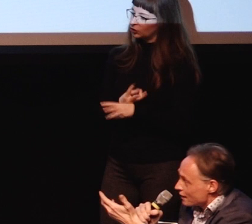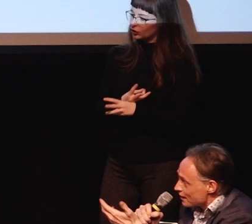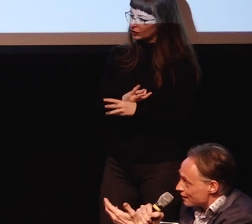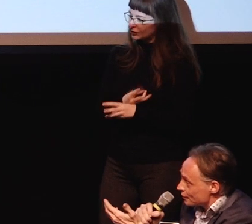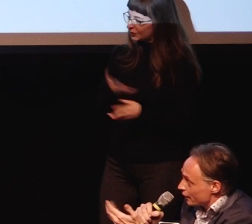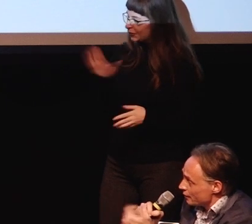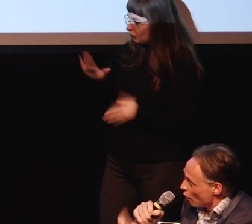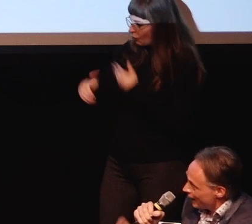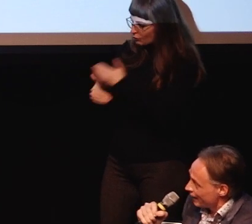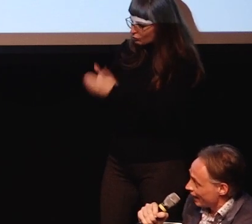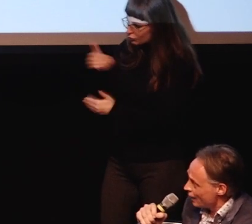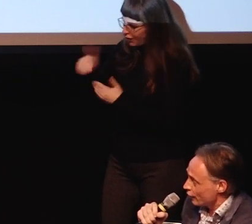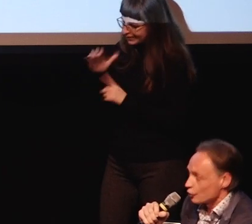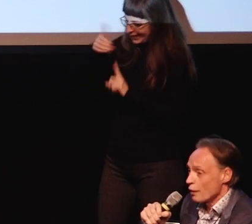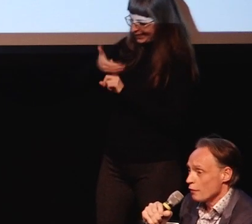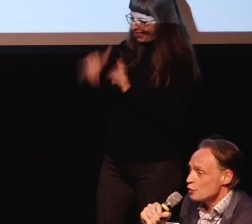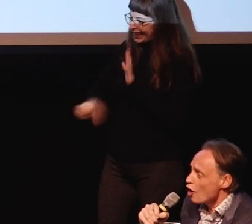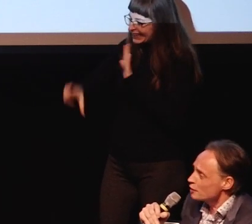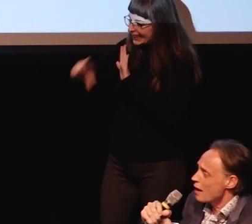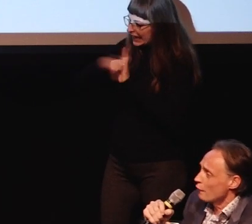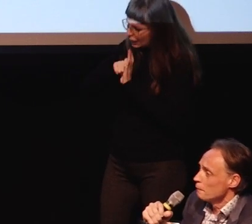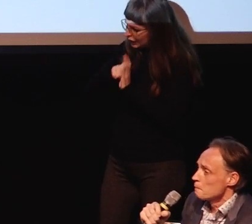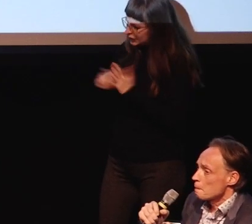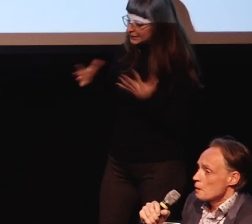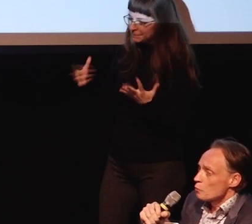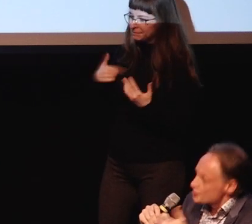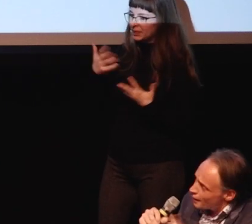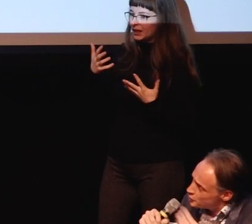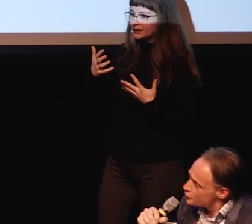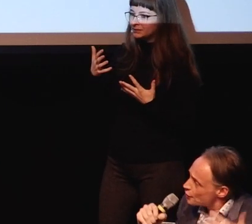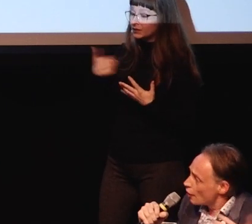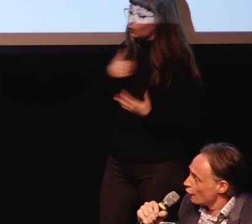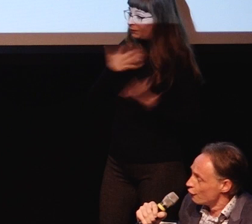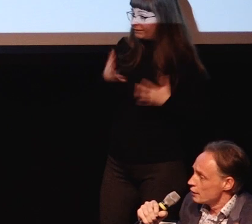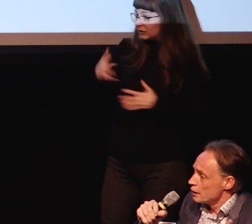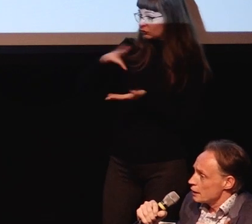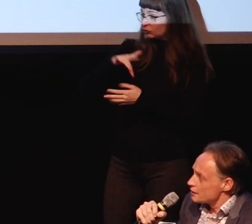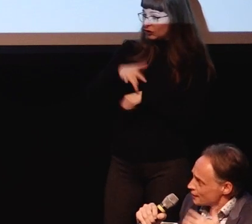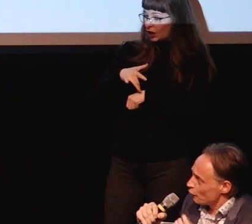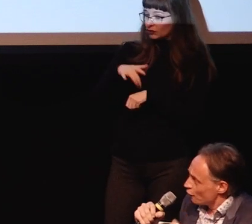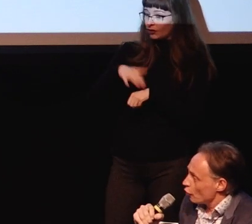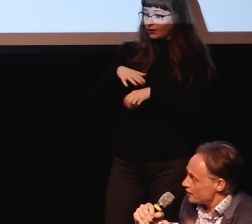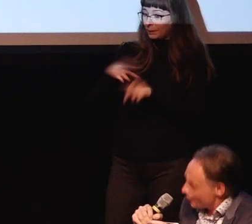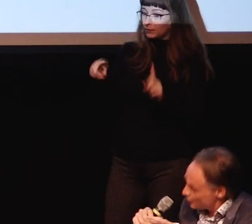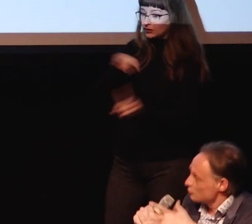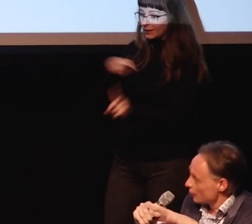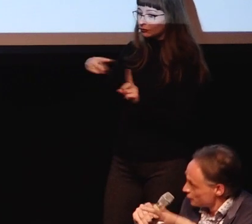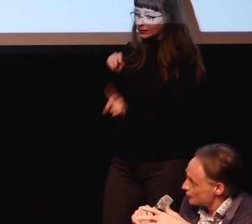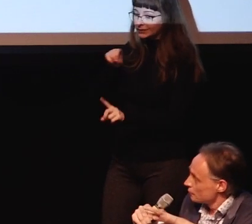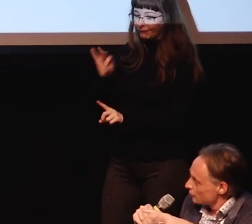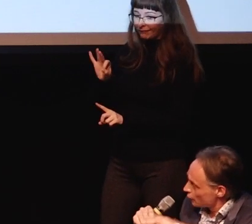your process in embodying that character, right? We've talked about perceptions of disabled folks and